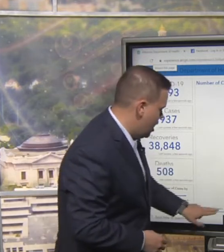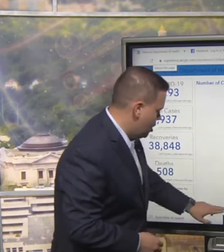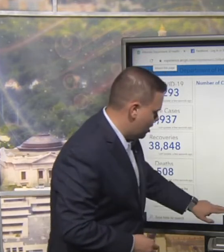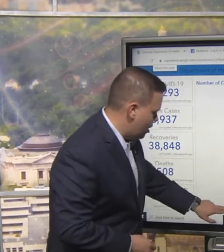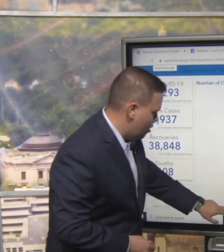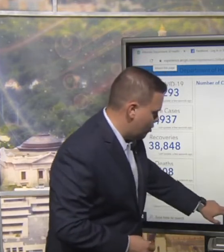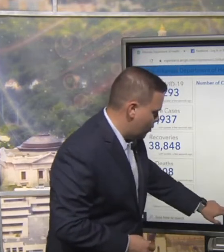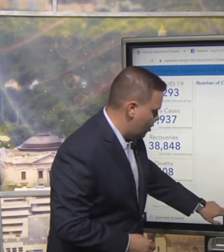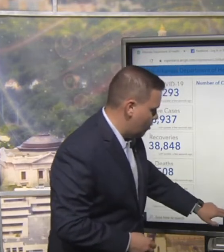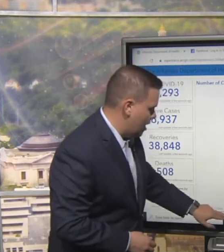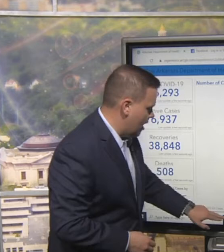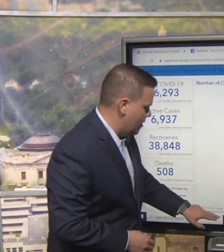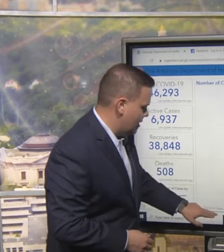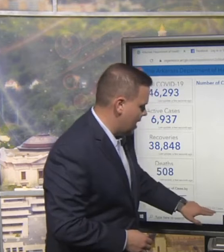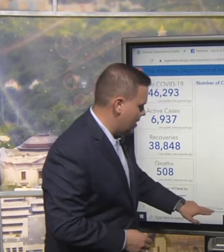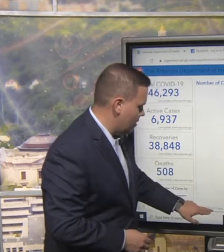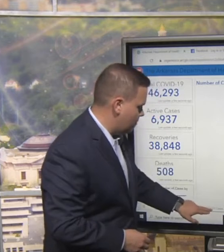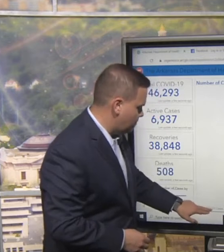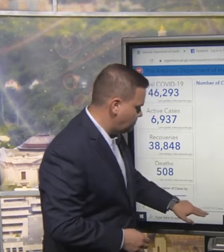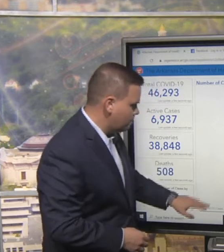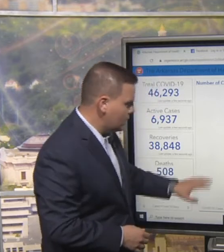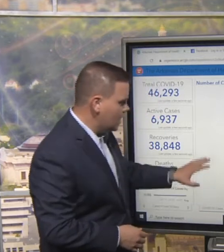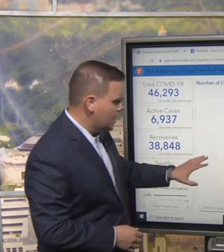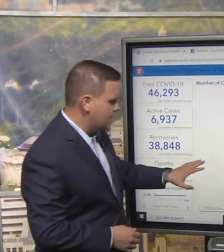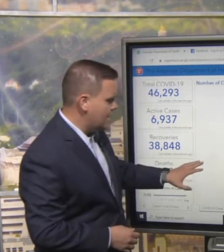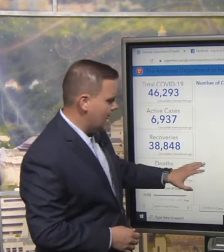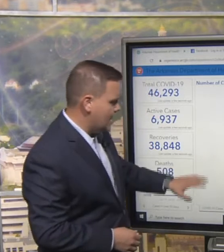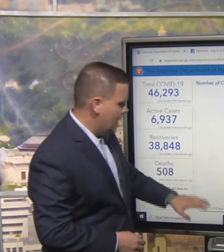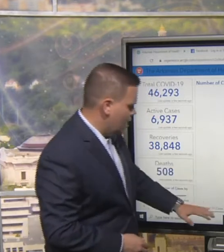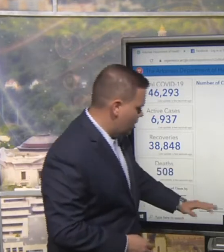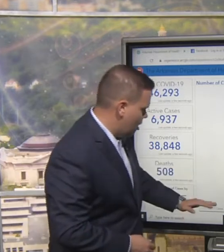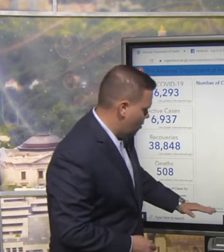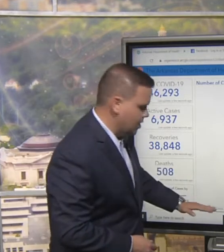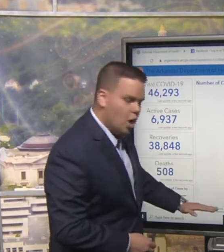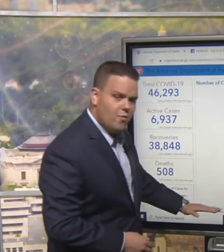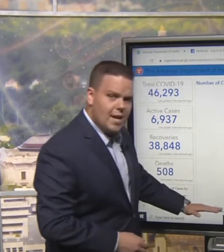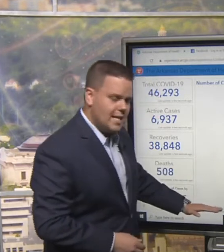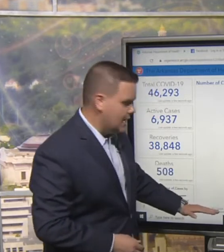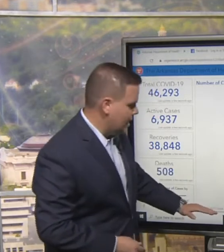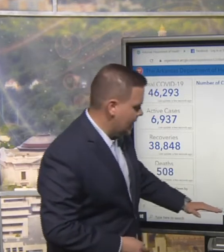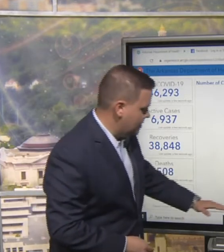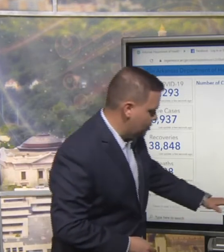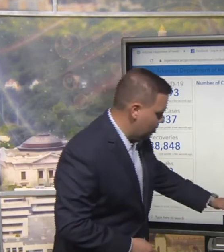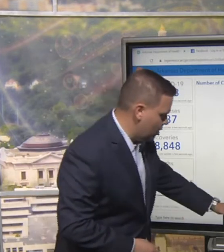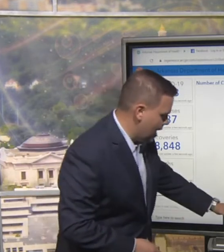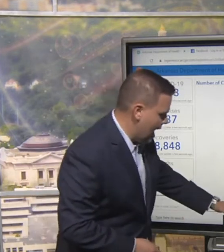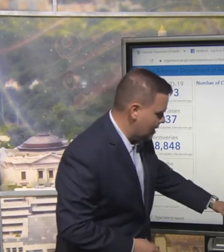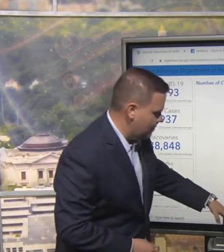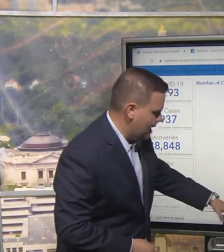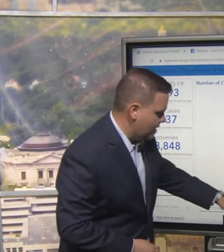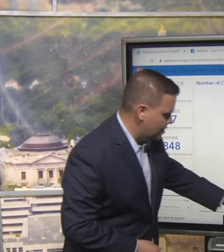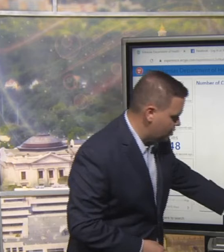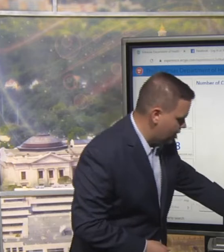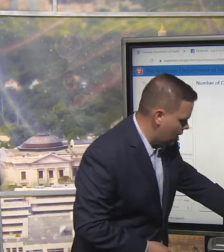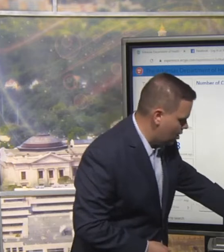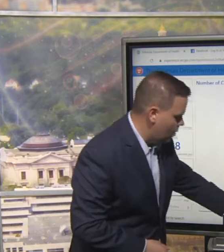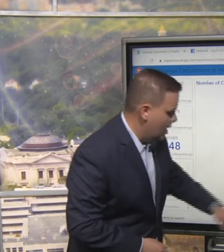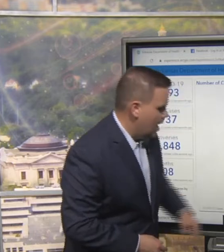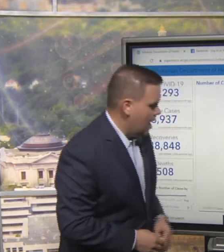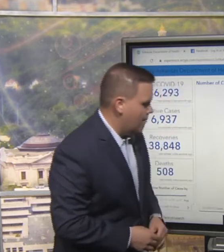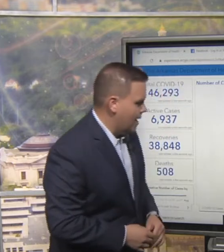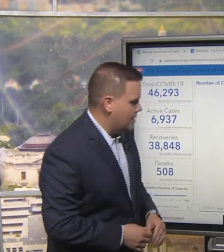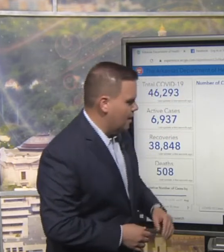but you can go through the entire state. You can go into COVID-19 cases, you can go to active cases, you can